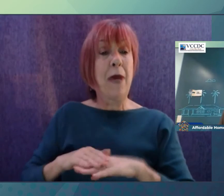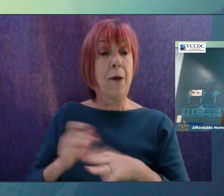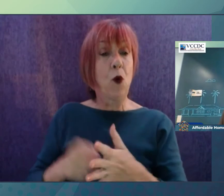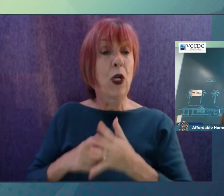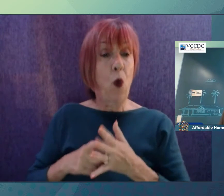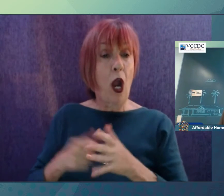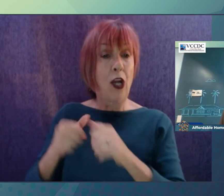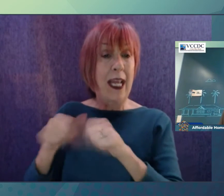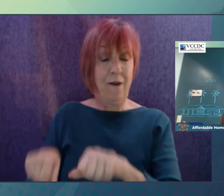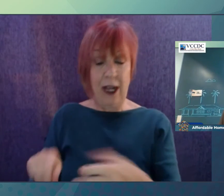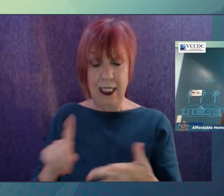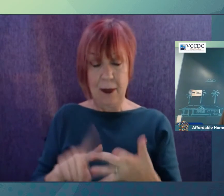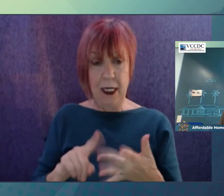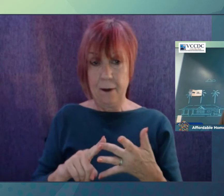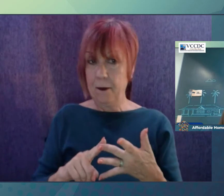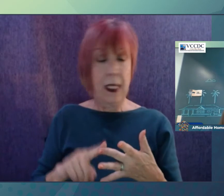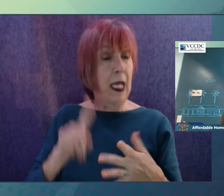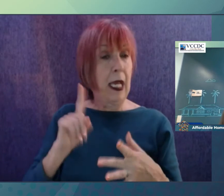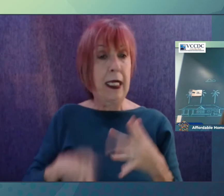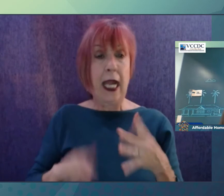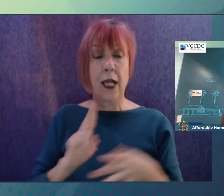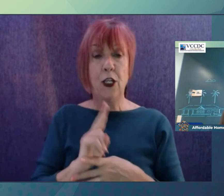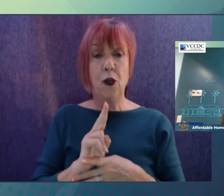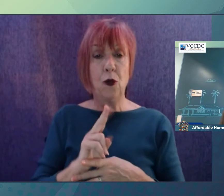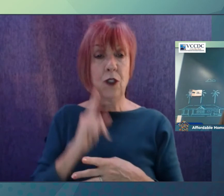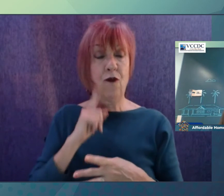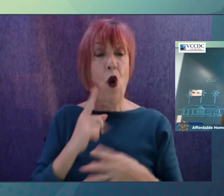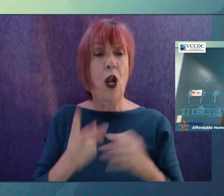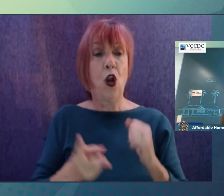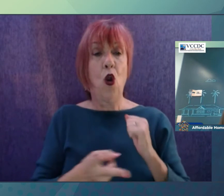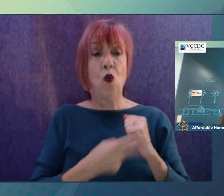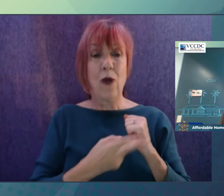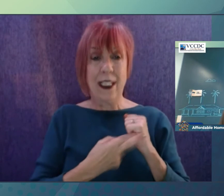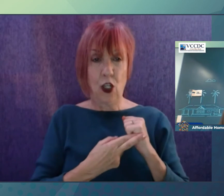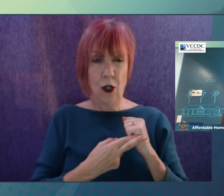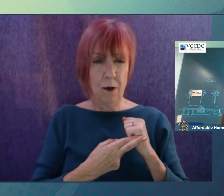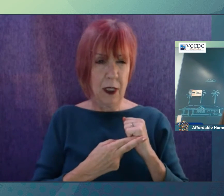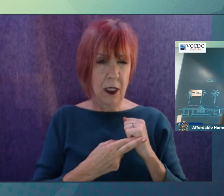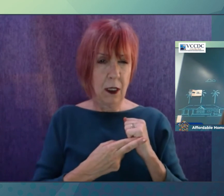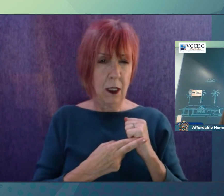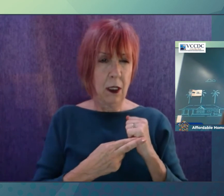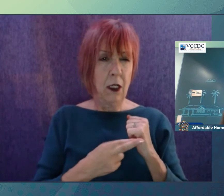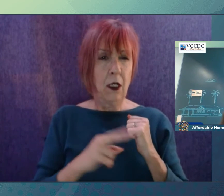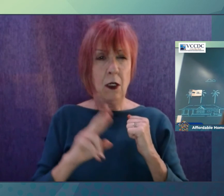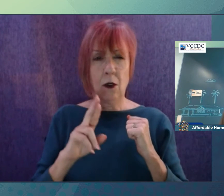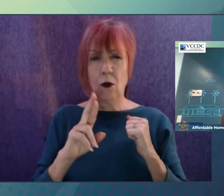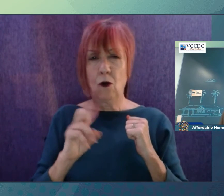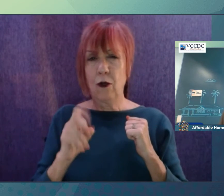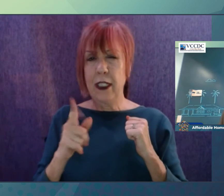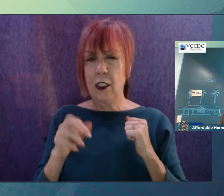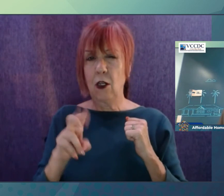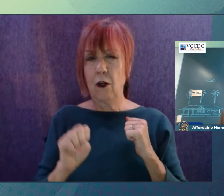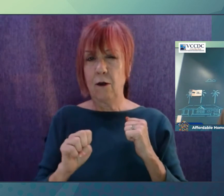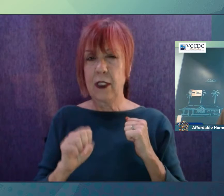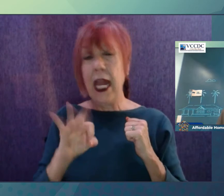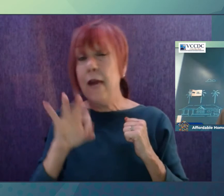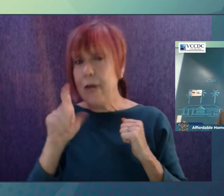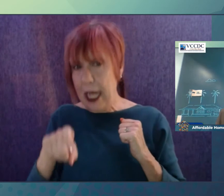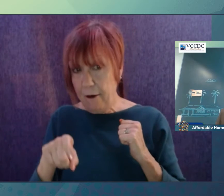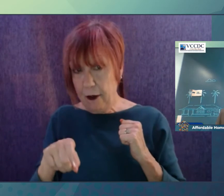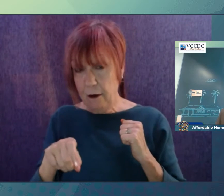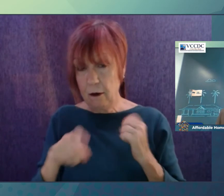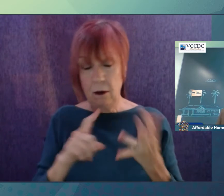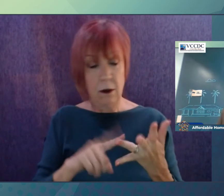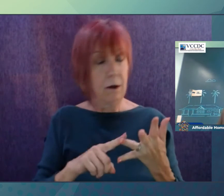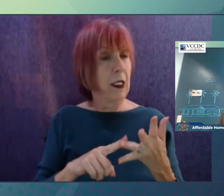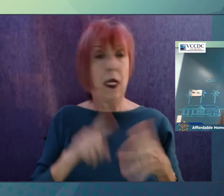CIT Bank Affordable Mortgage cannot be used for program required reserves if applicable, which there are none on these particular 2 products. It